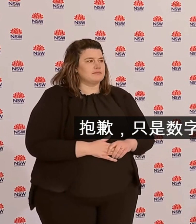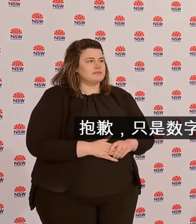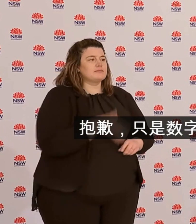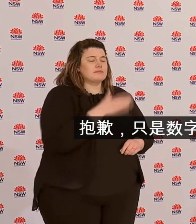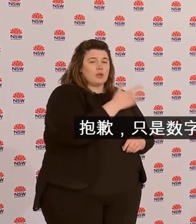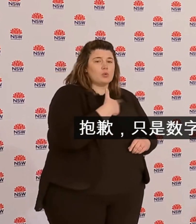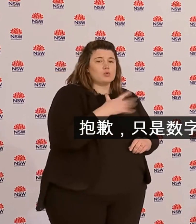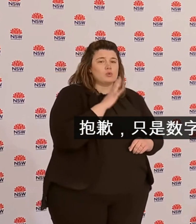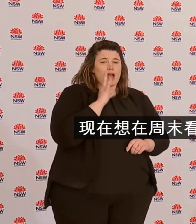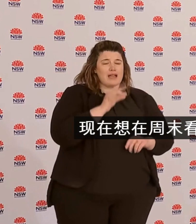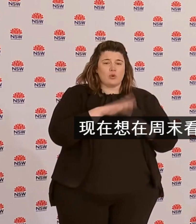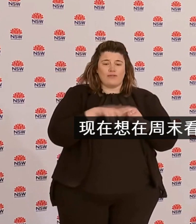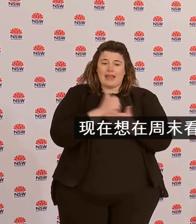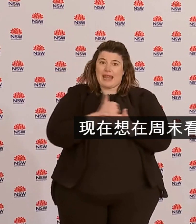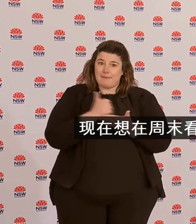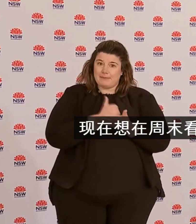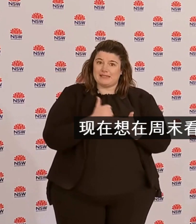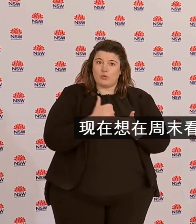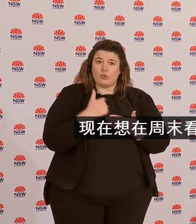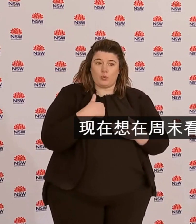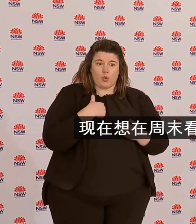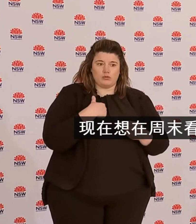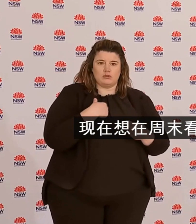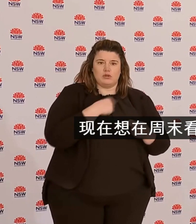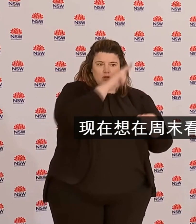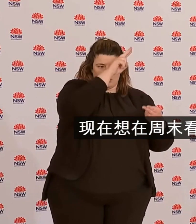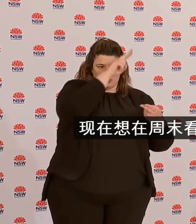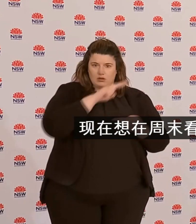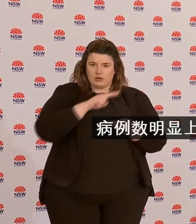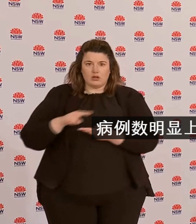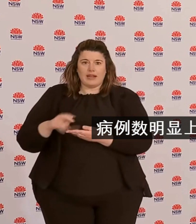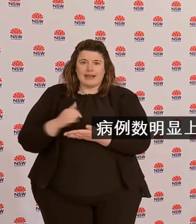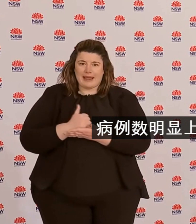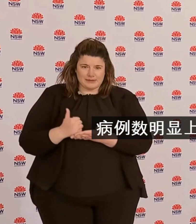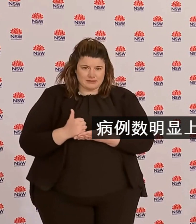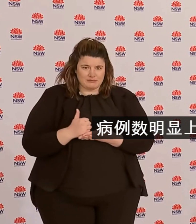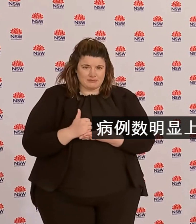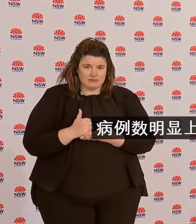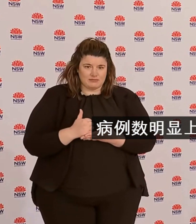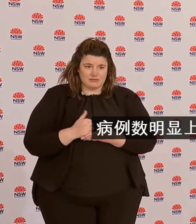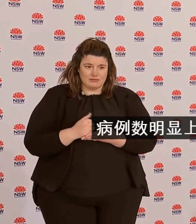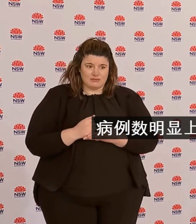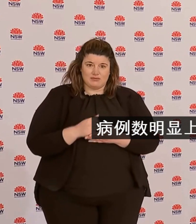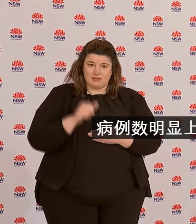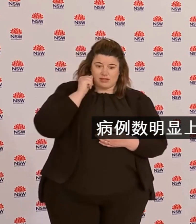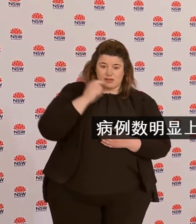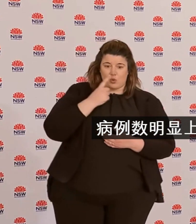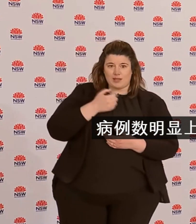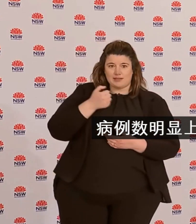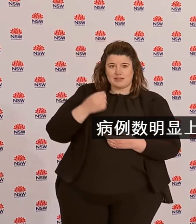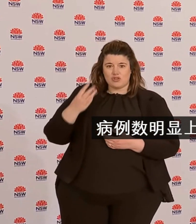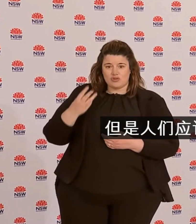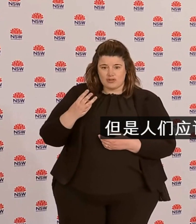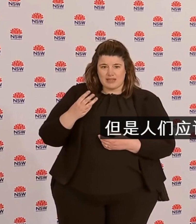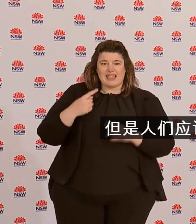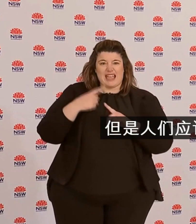Just on the numbers, obviously you said last week that we wanted to see the results of the harsher lockdown by the weekend. Now, the case numbers have gone up. Obviously, testing rates